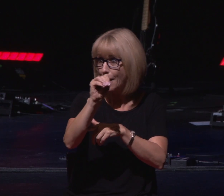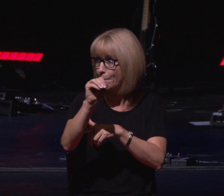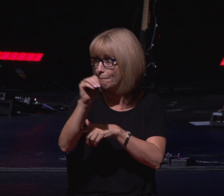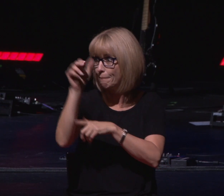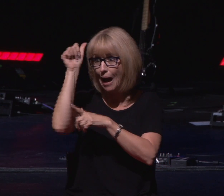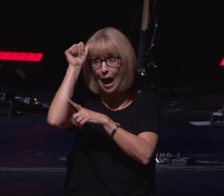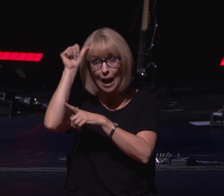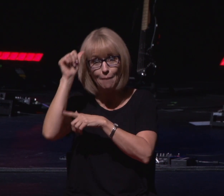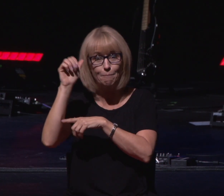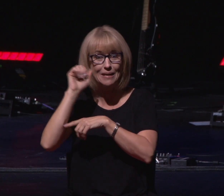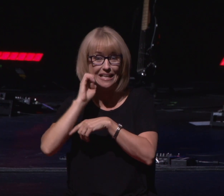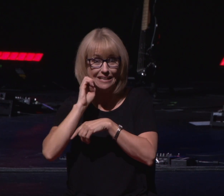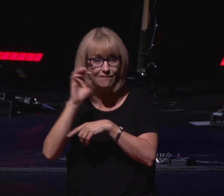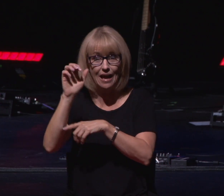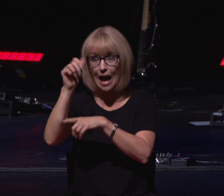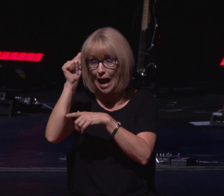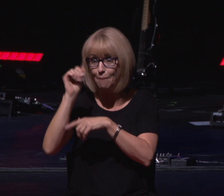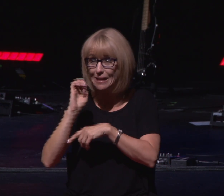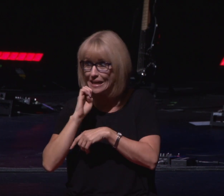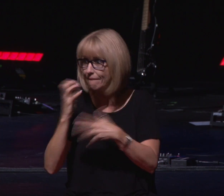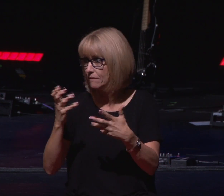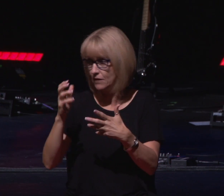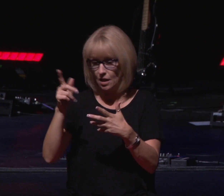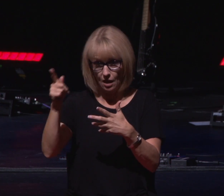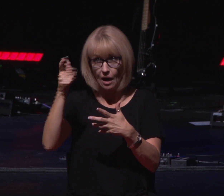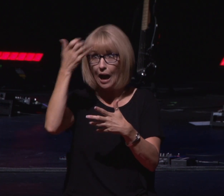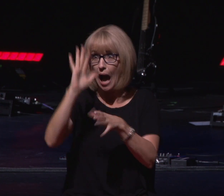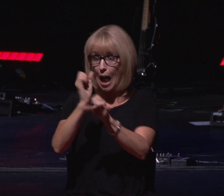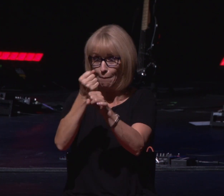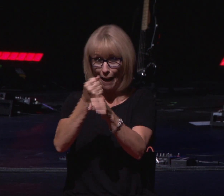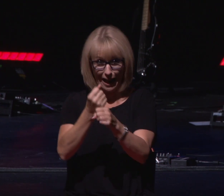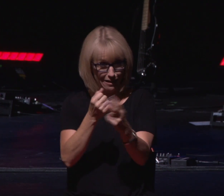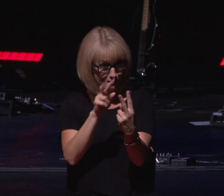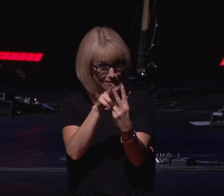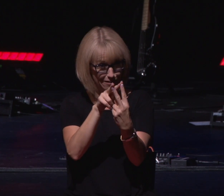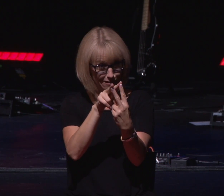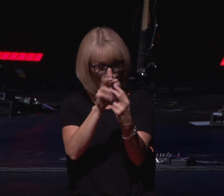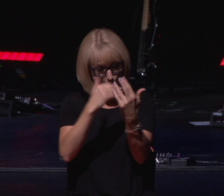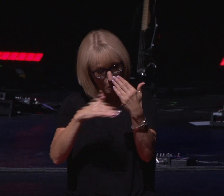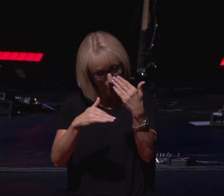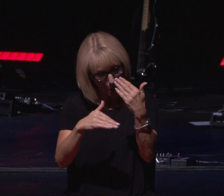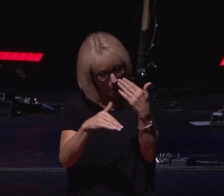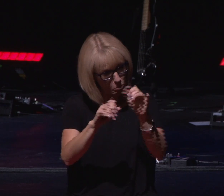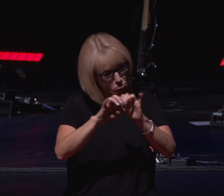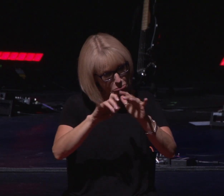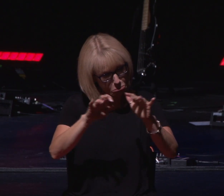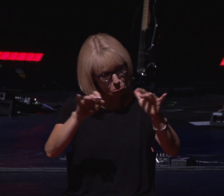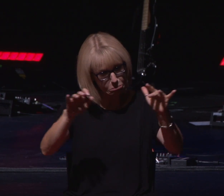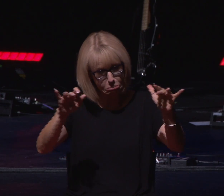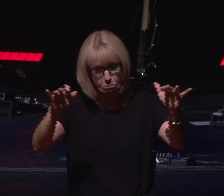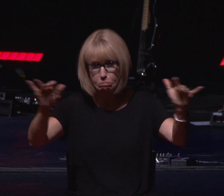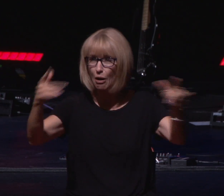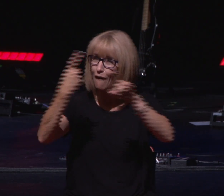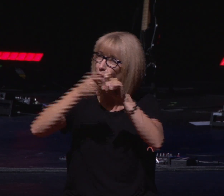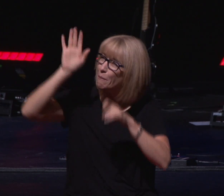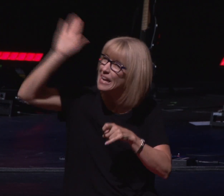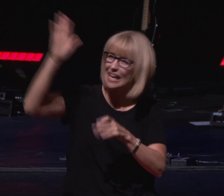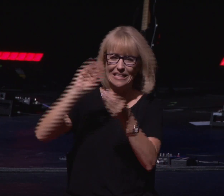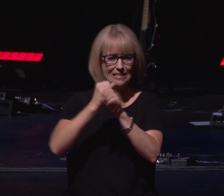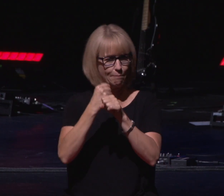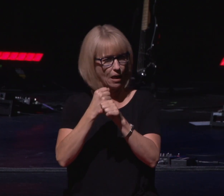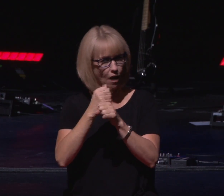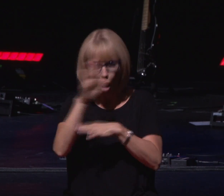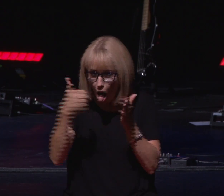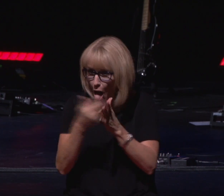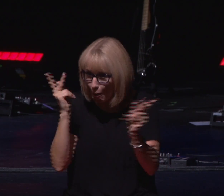them together. He says, from this people, all peoples were made. They all came from God's creation. Verse